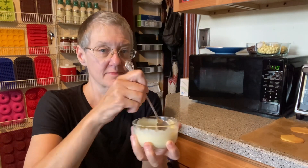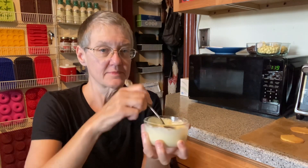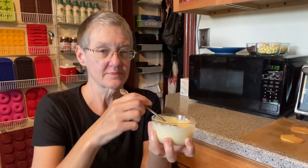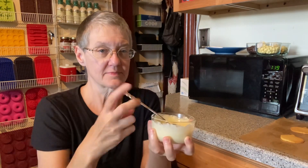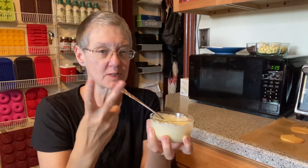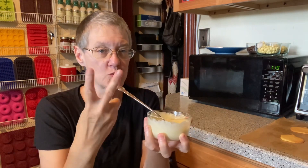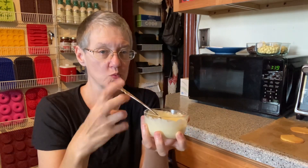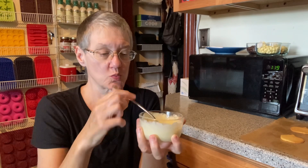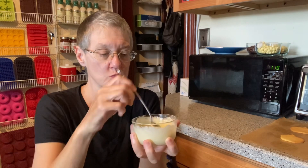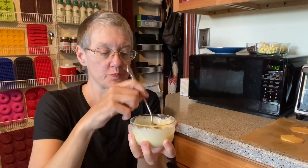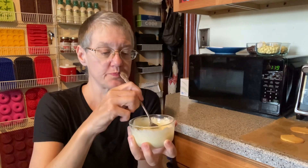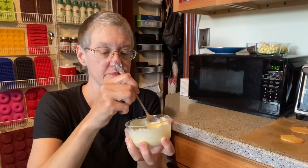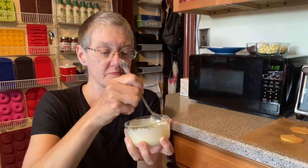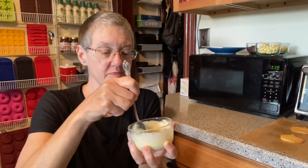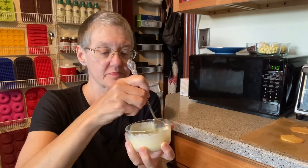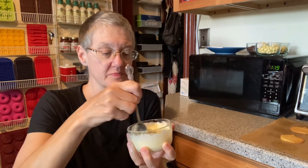Yeah, 2's going to be enough.